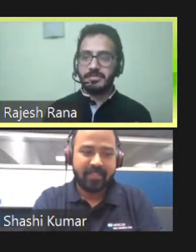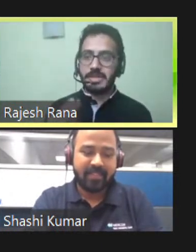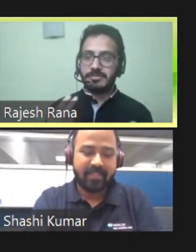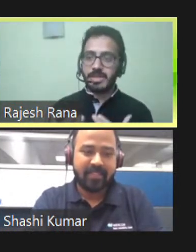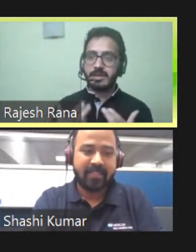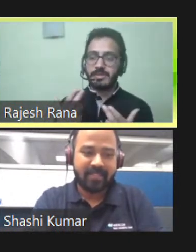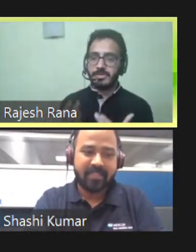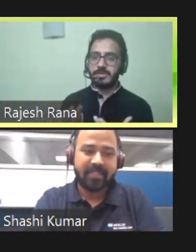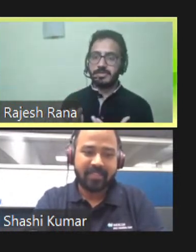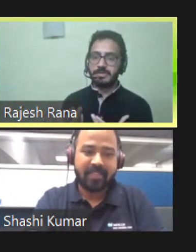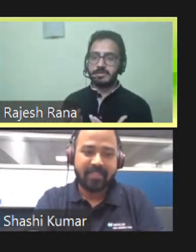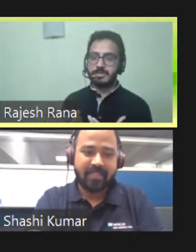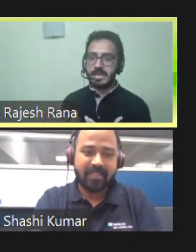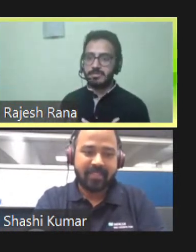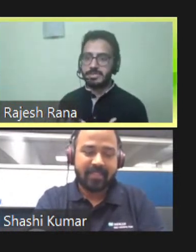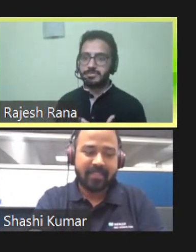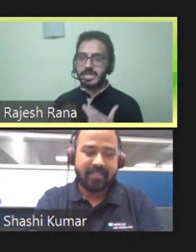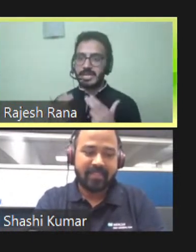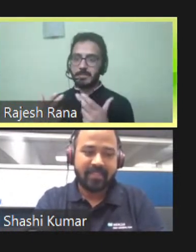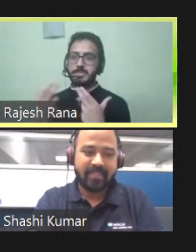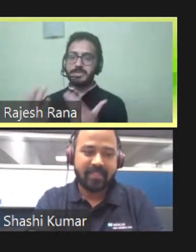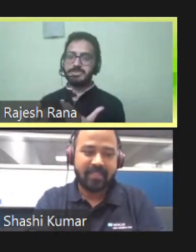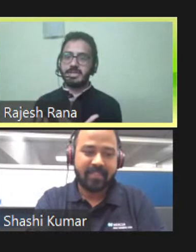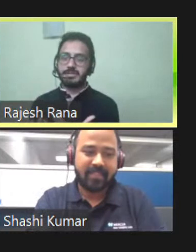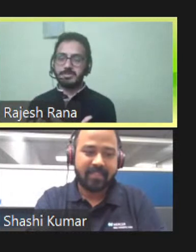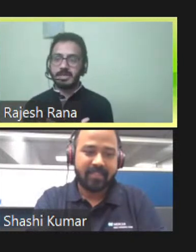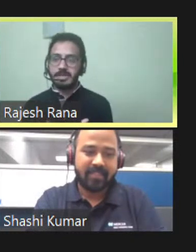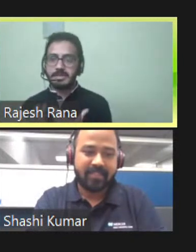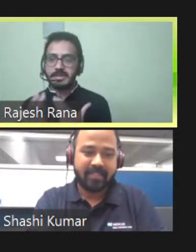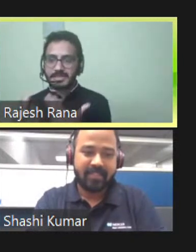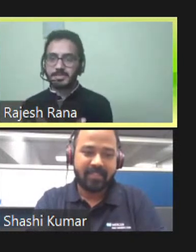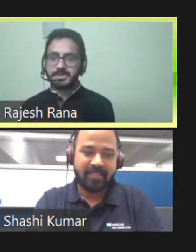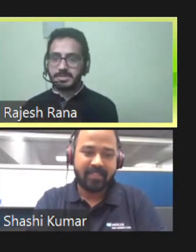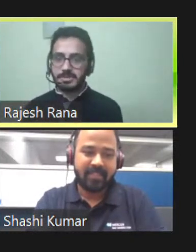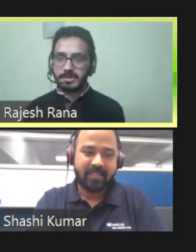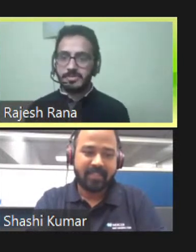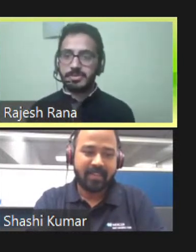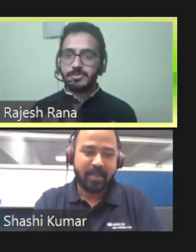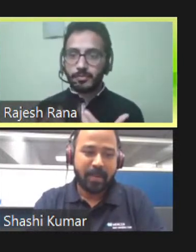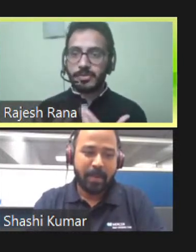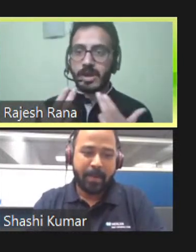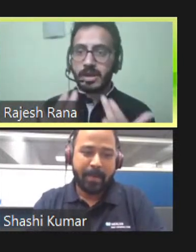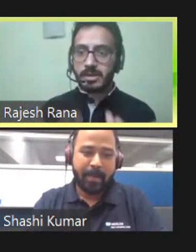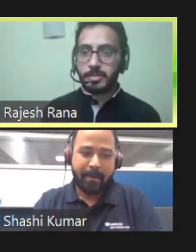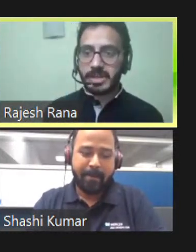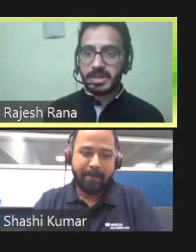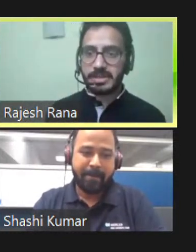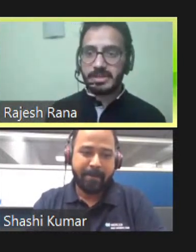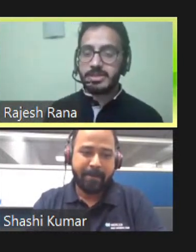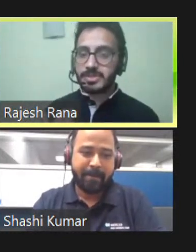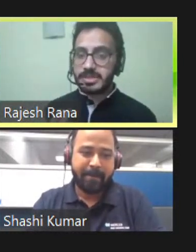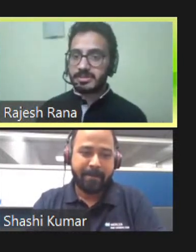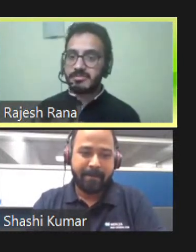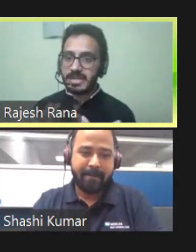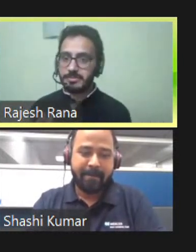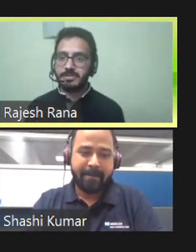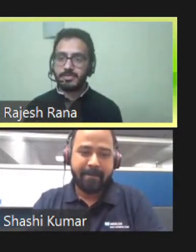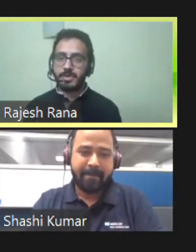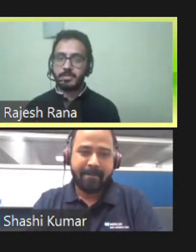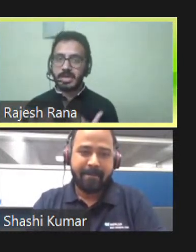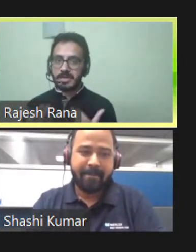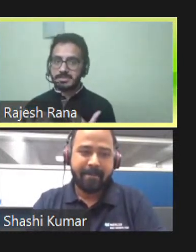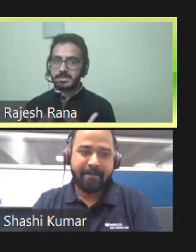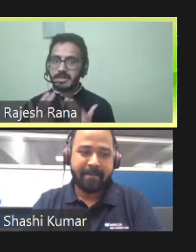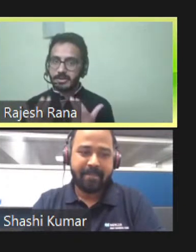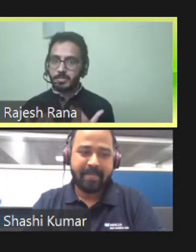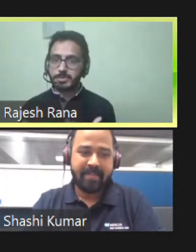appreciate when we are aware with this language. We can appreciate the next person with whom we are communicating. So it's a great